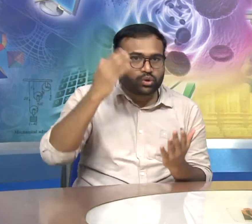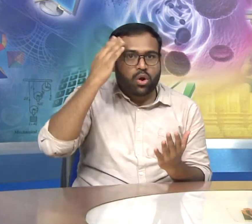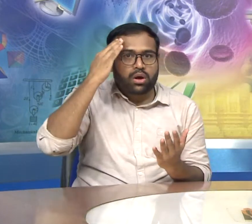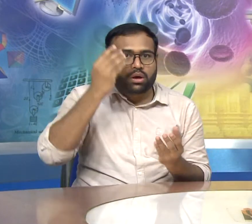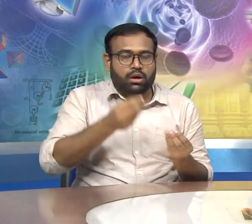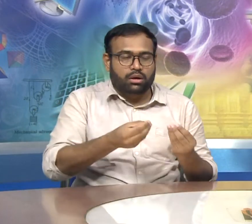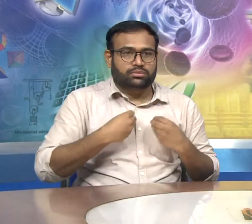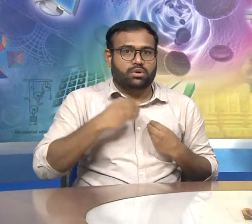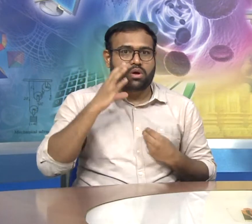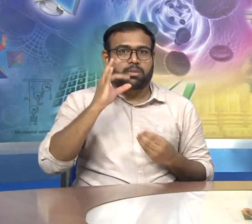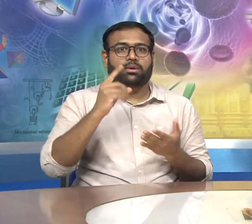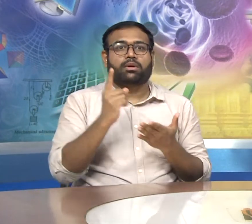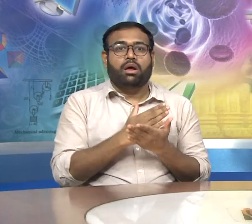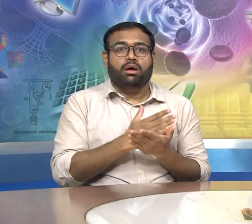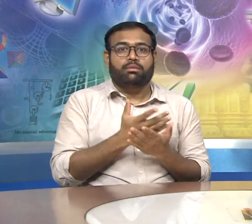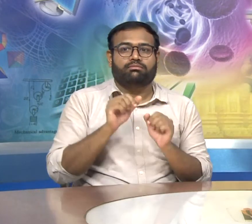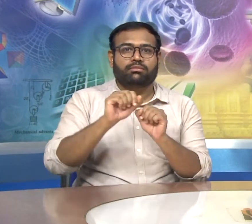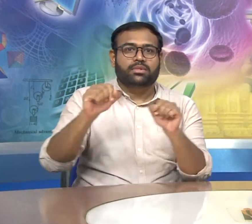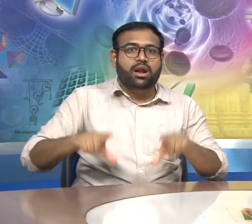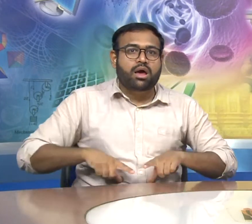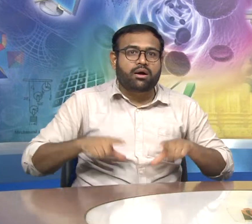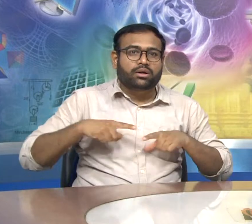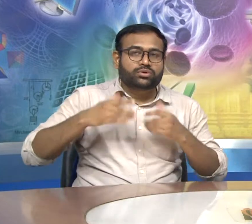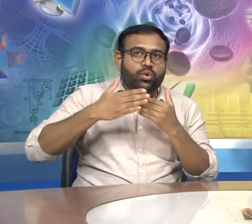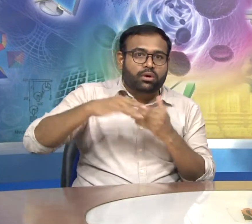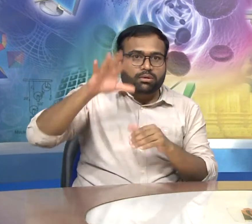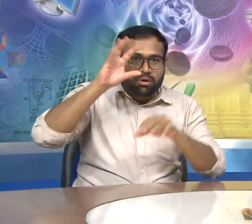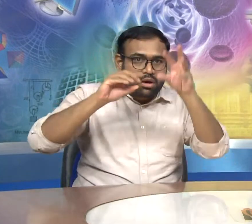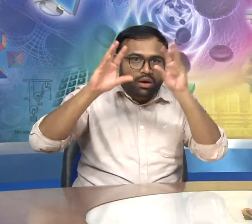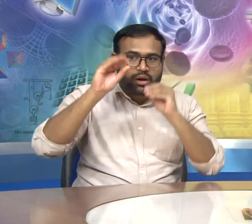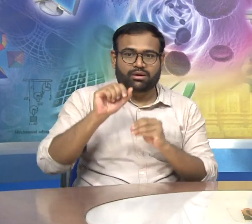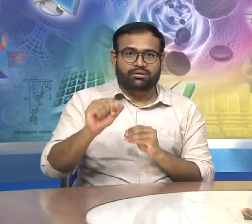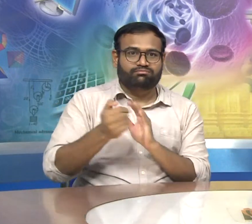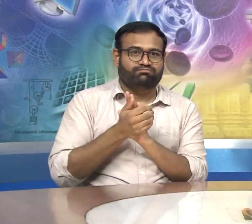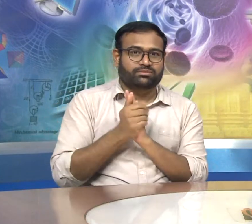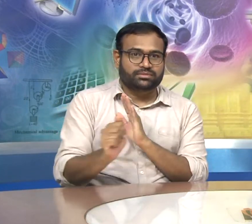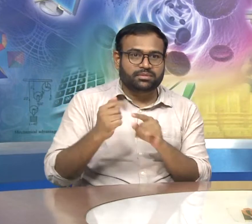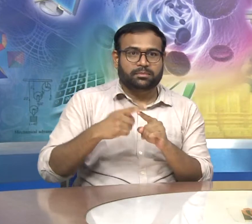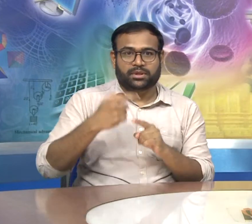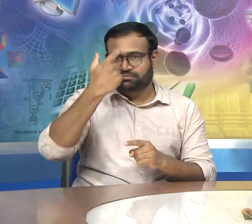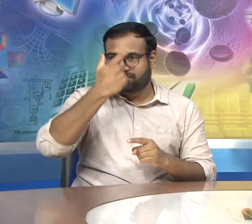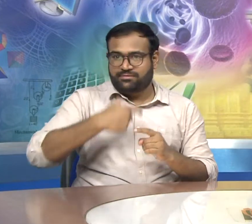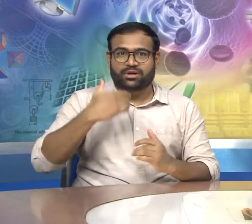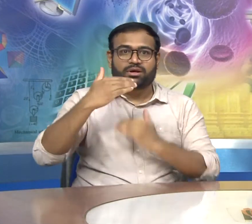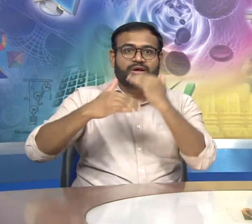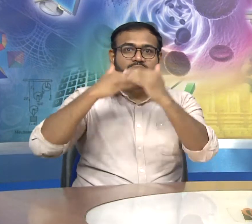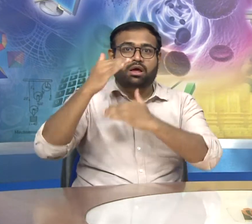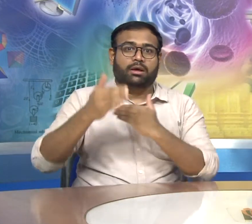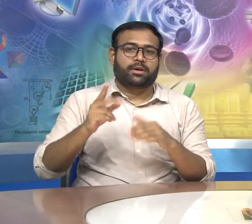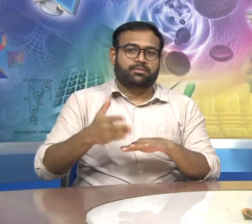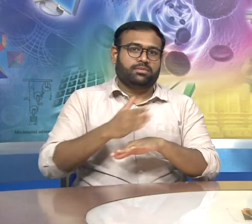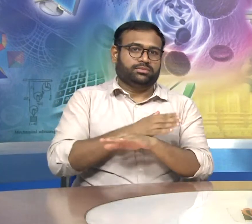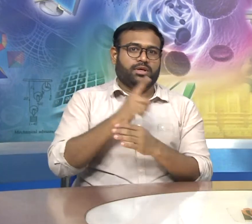of library, its resources for lifelong learning and personal